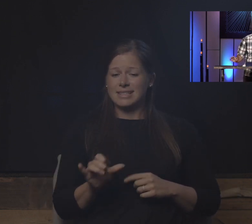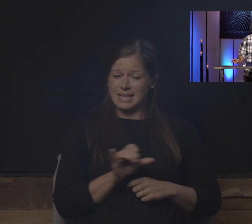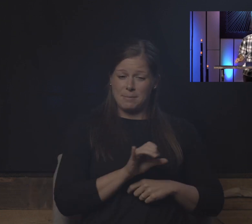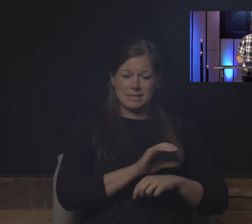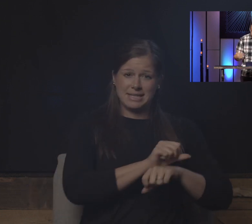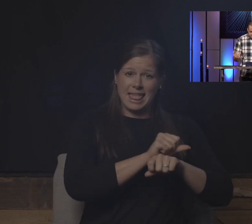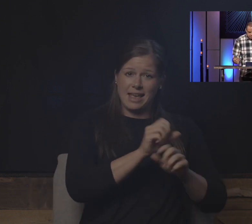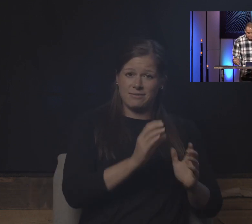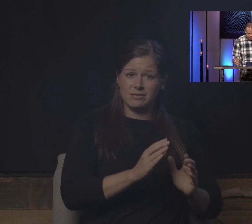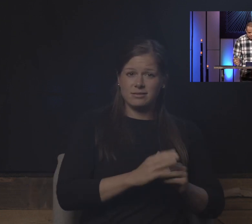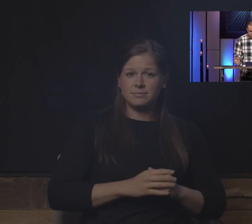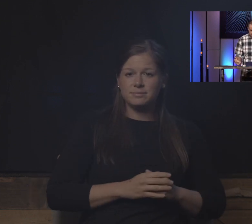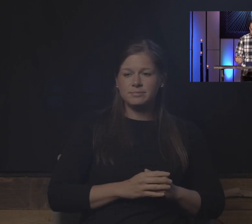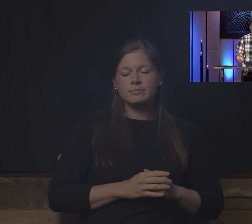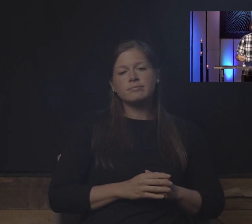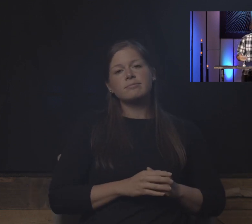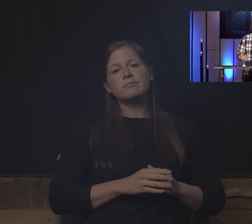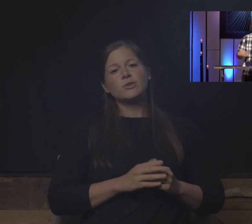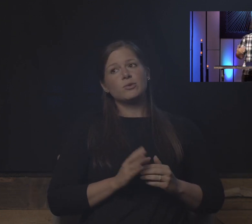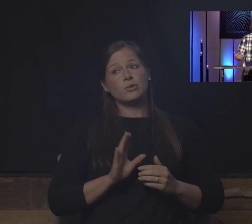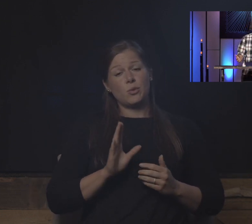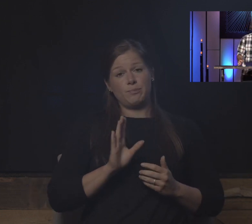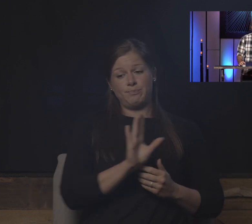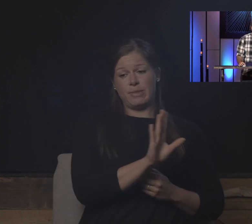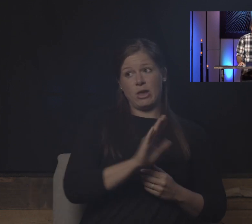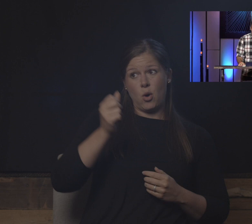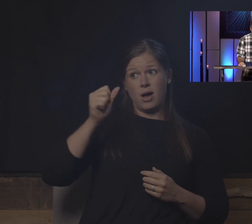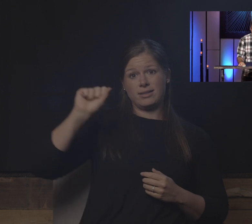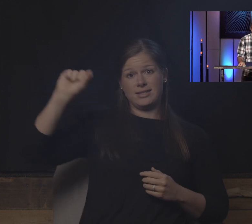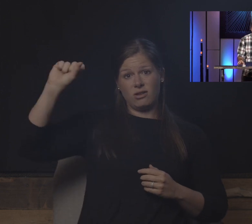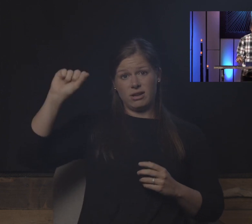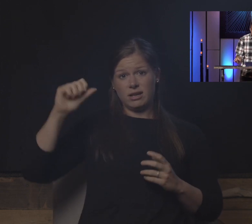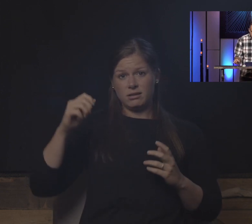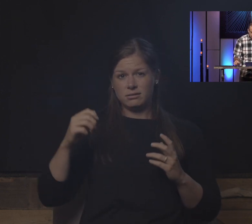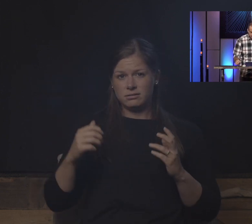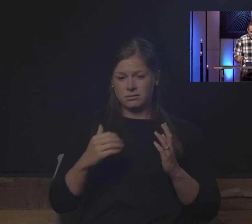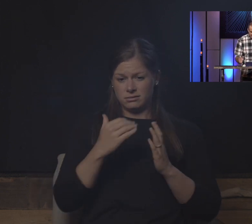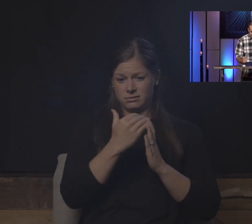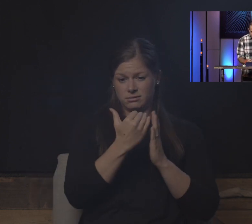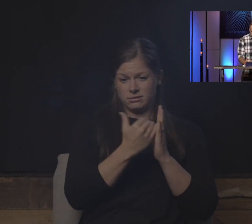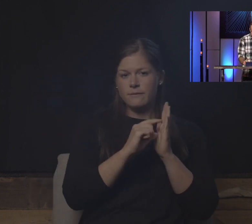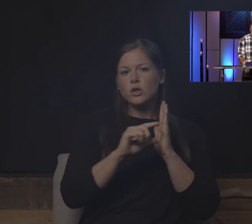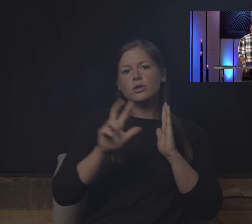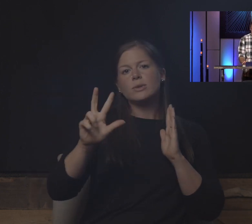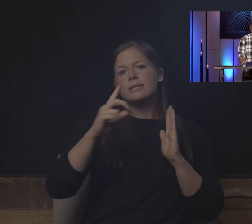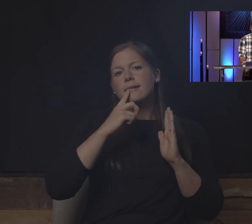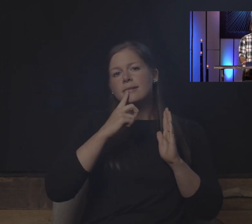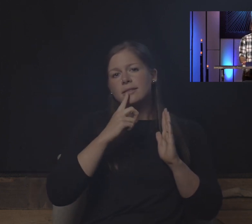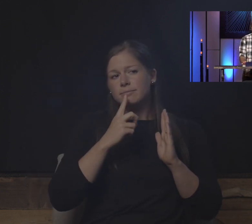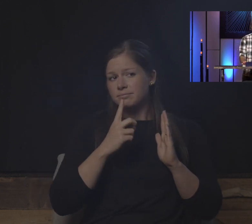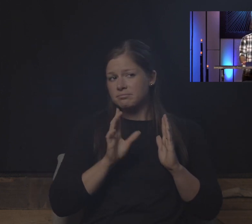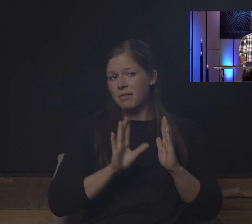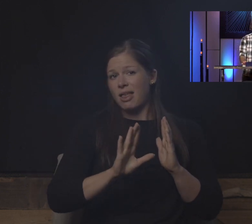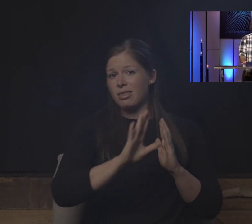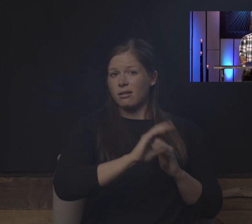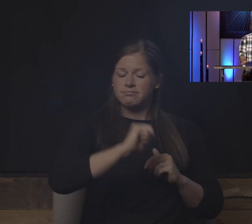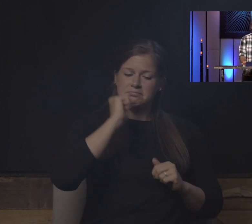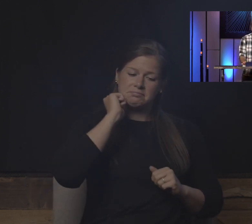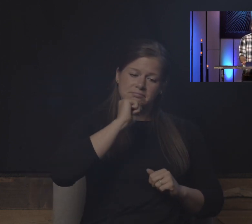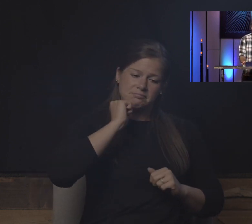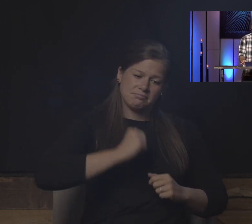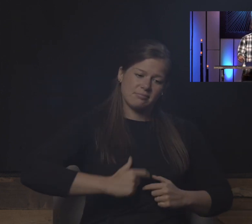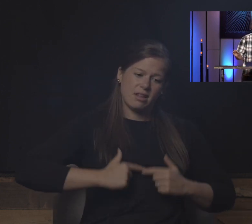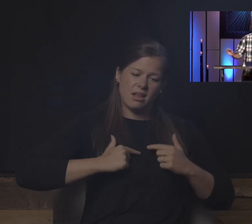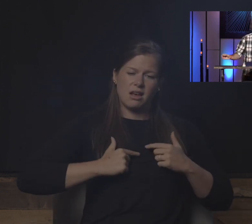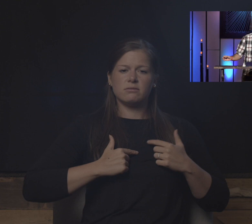As a result of their hostility to God and their slavery to sin, verse 3, they are, quote, passing their days in malice and envy,